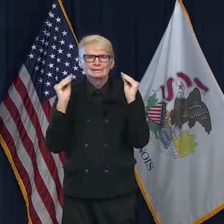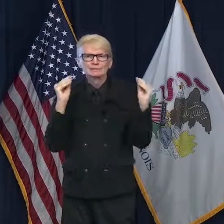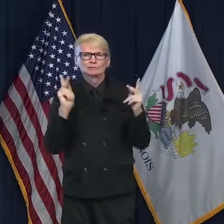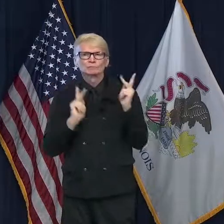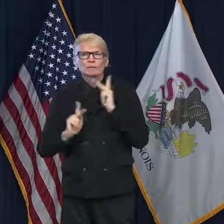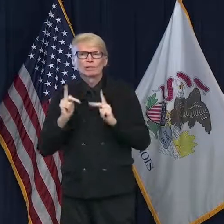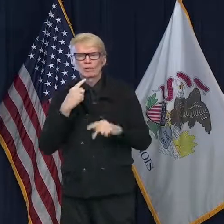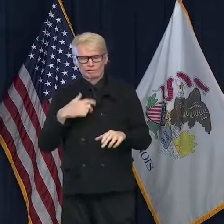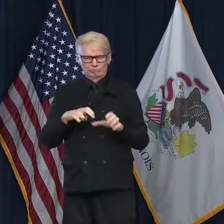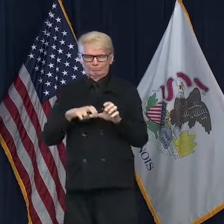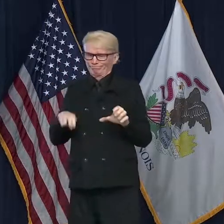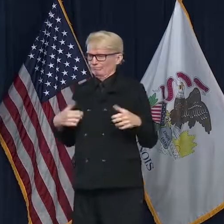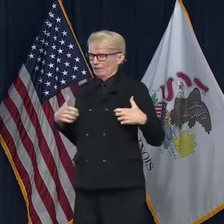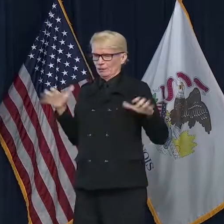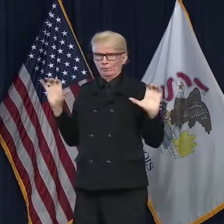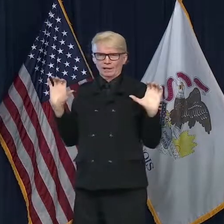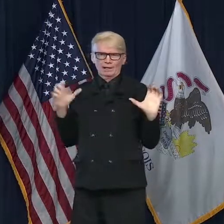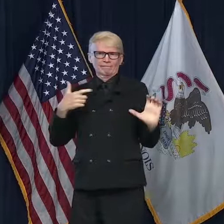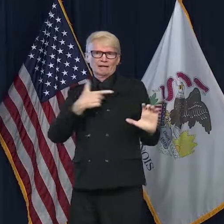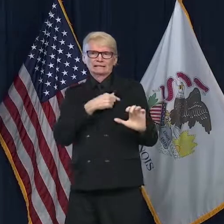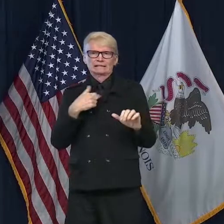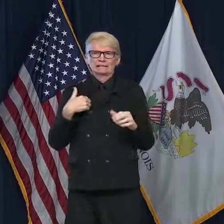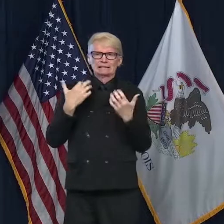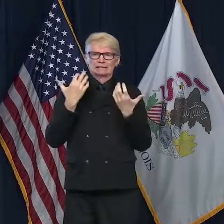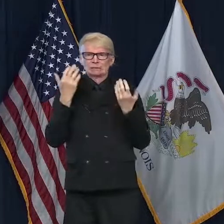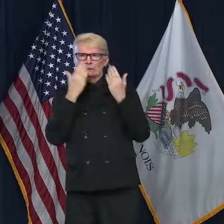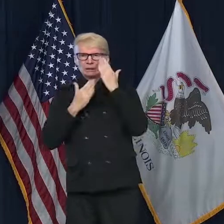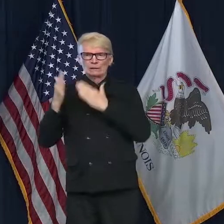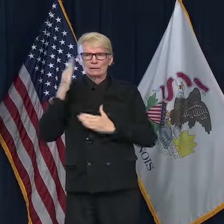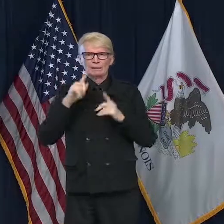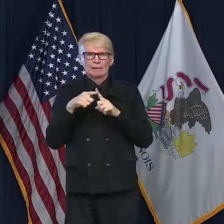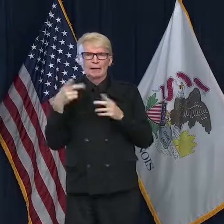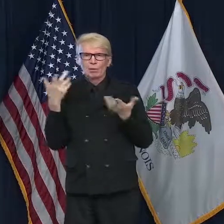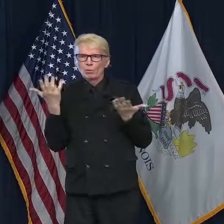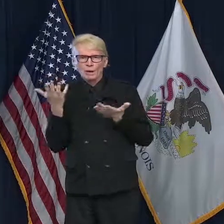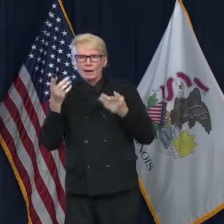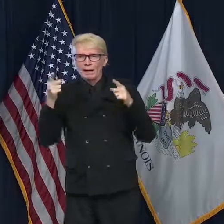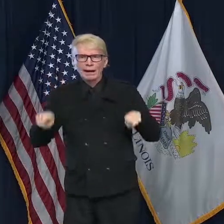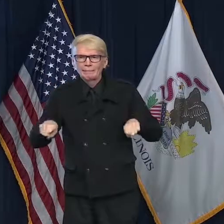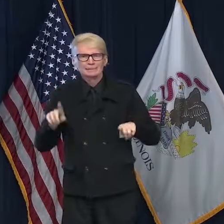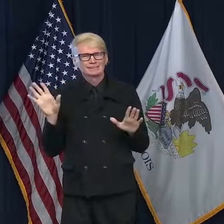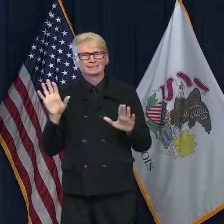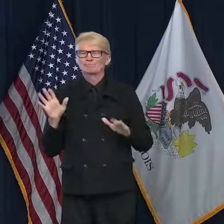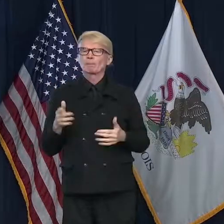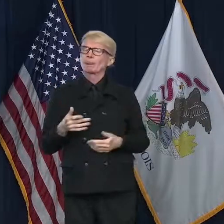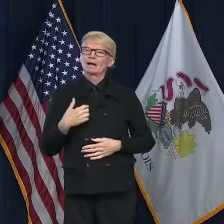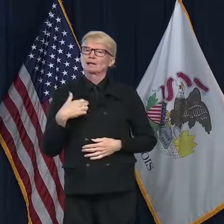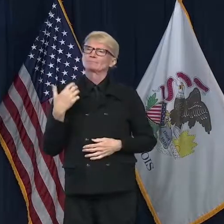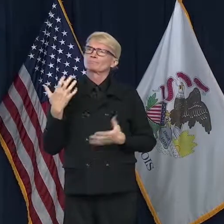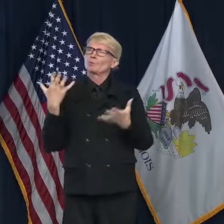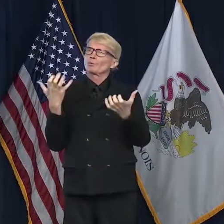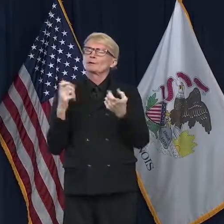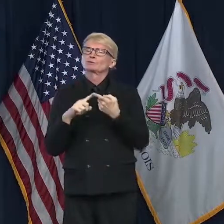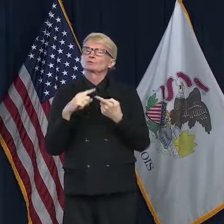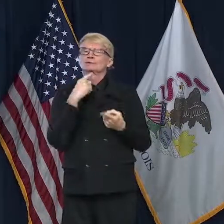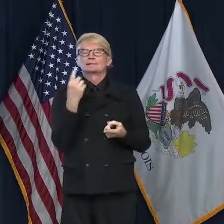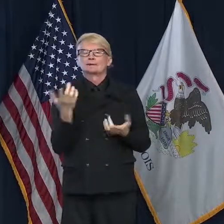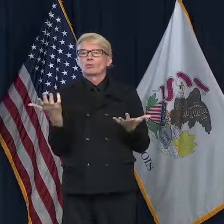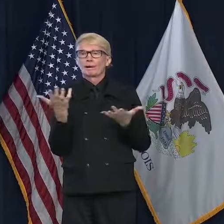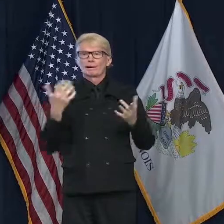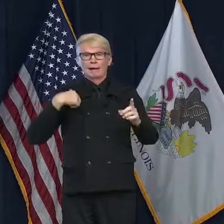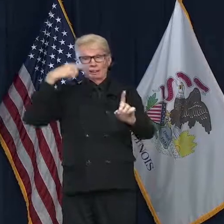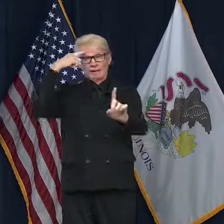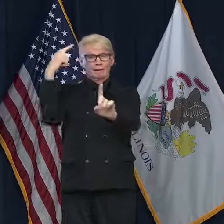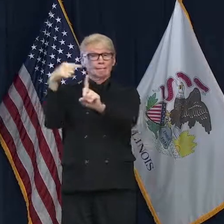to get vaccinated. I will say that if I have any optimism here, it's really because I've heard people